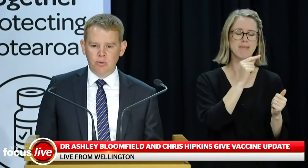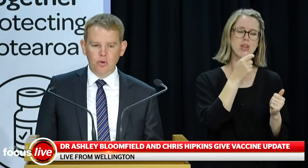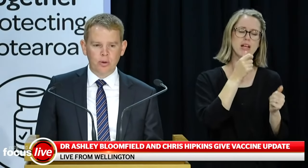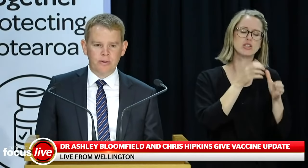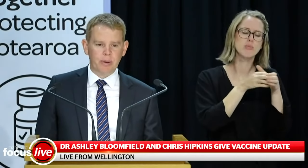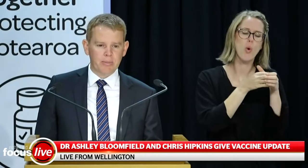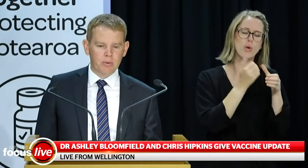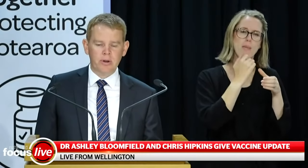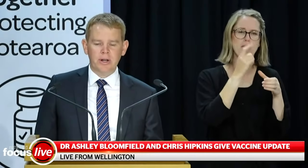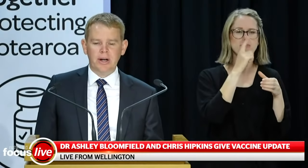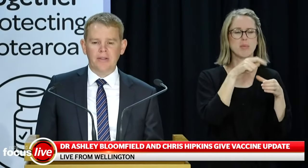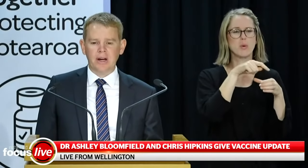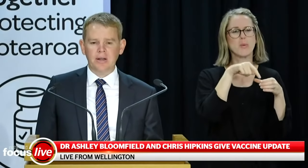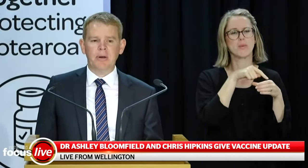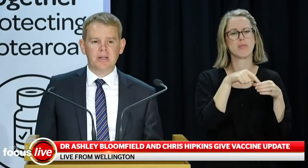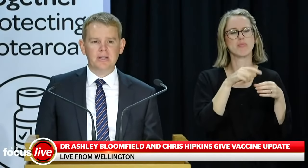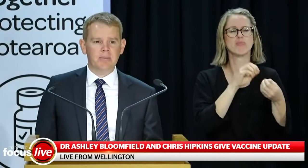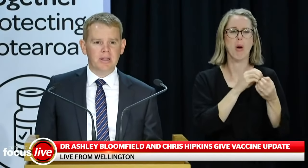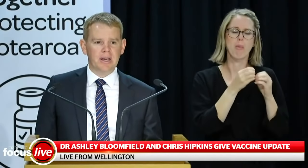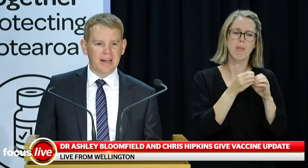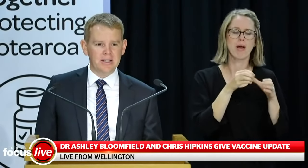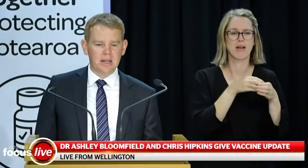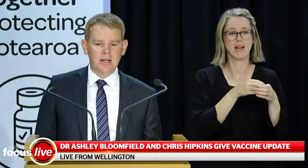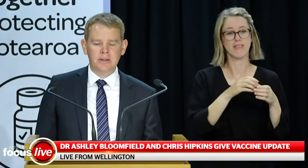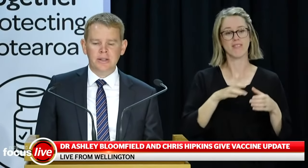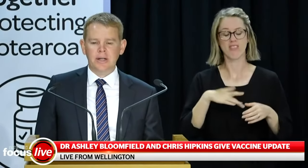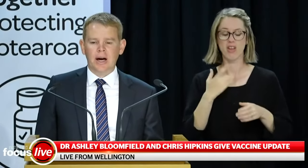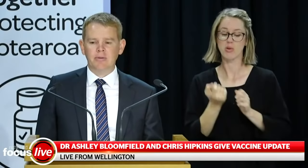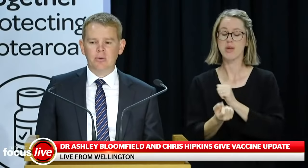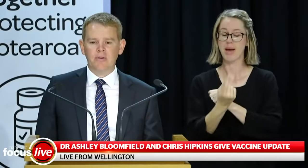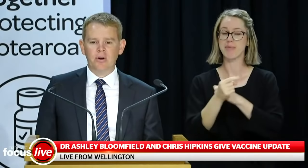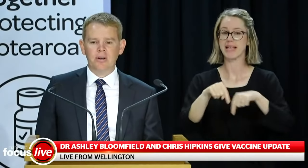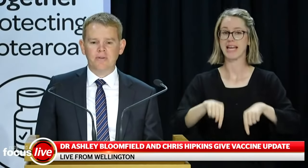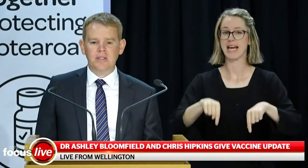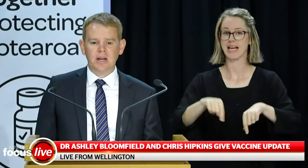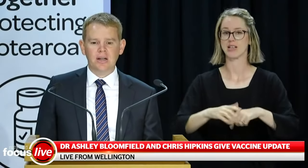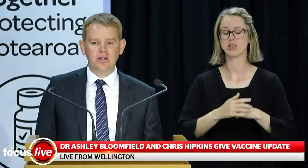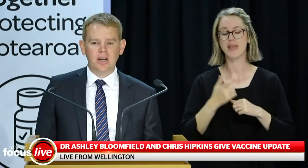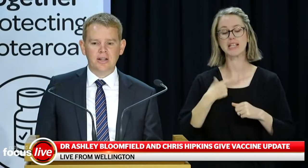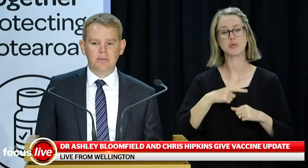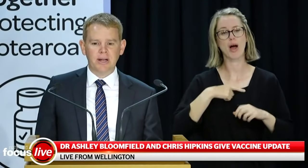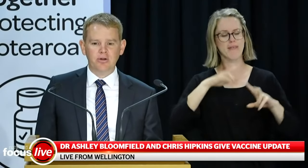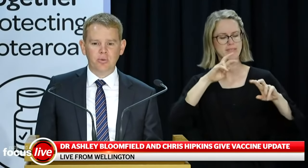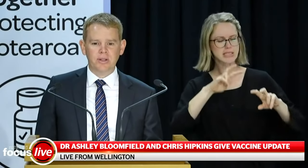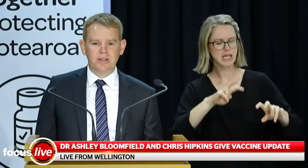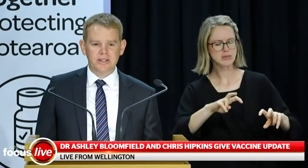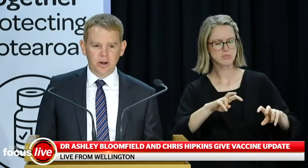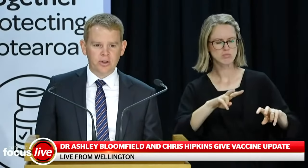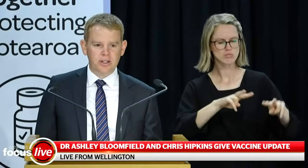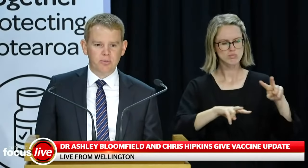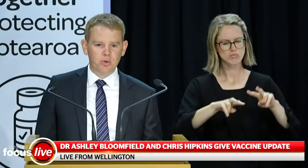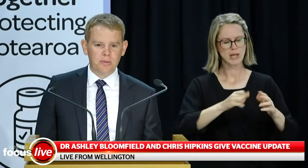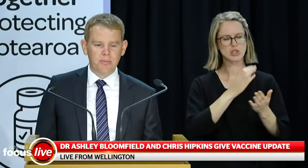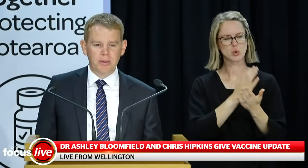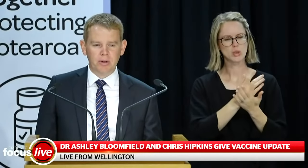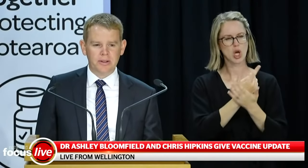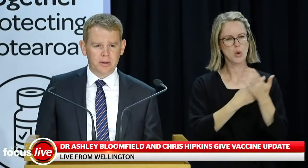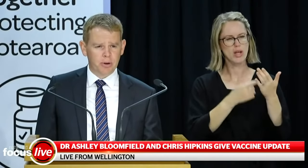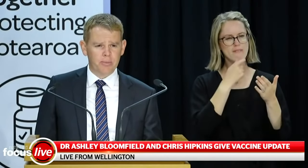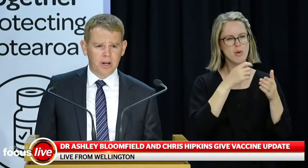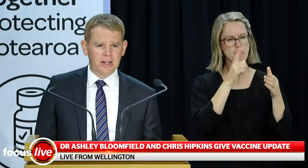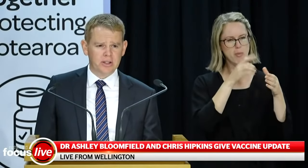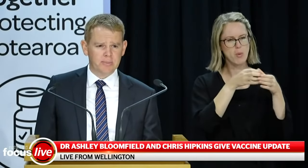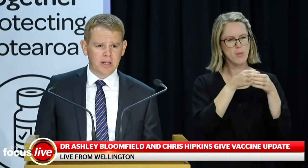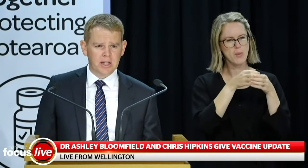a small group of people. That appears to be the case here. So we've got an investigation now to make sure that it is only a small group of people